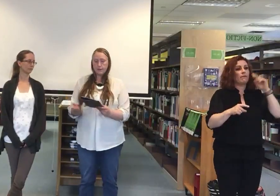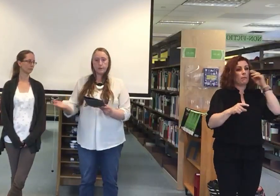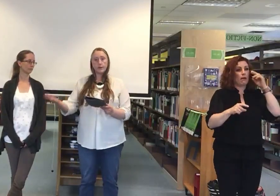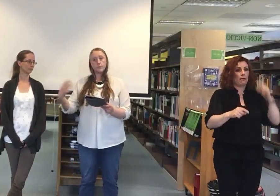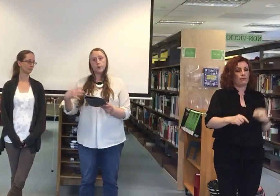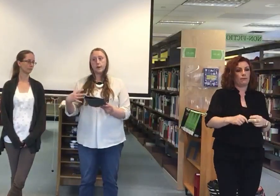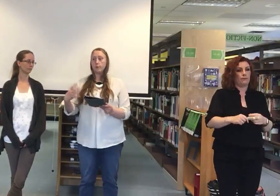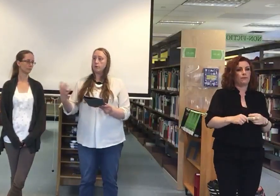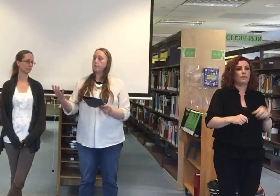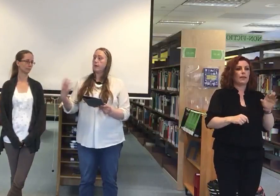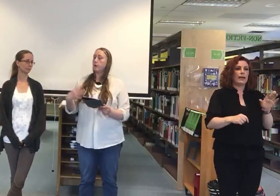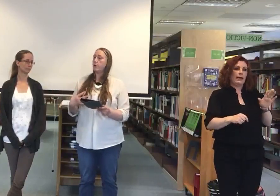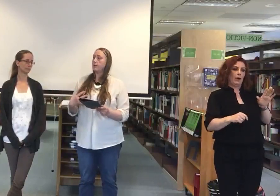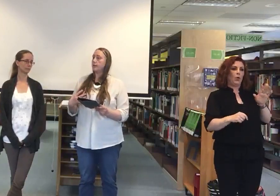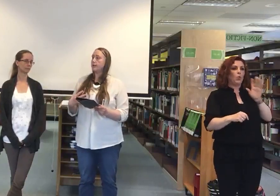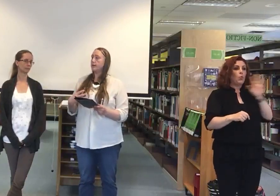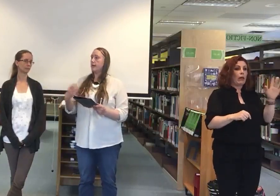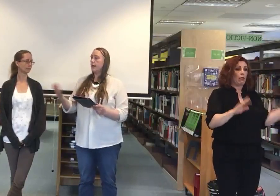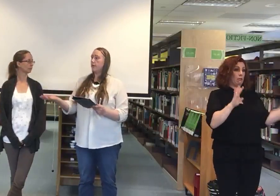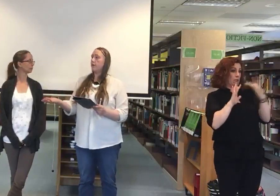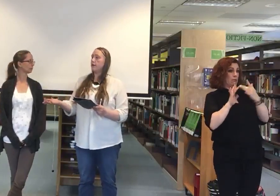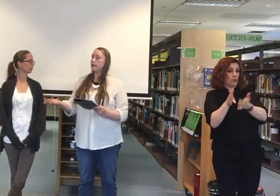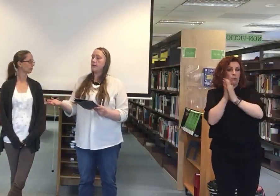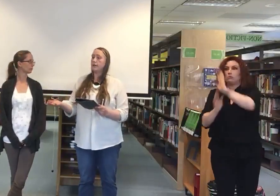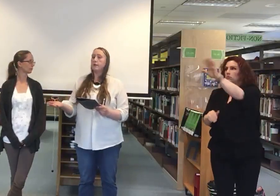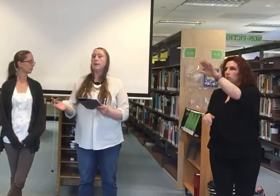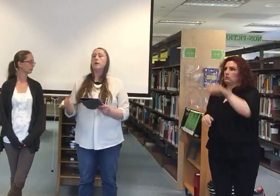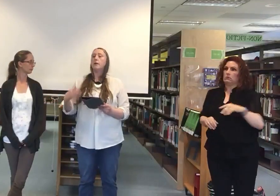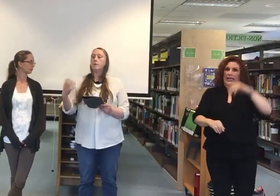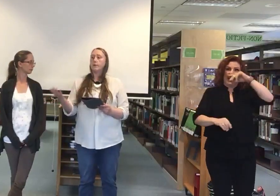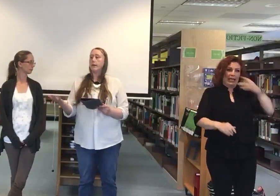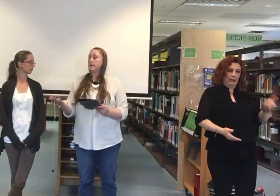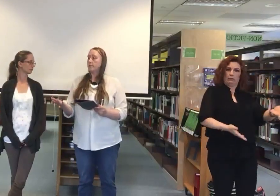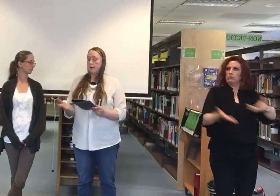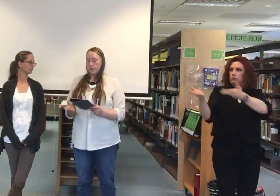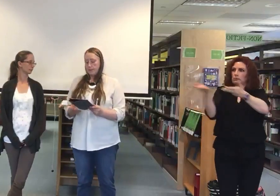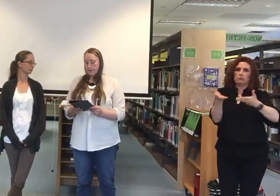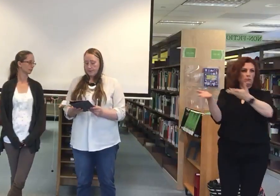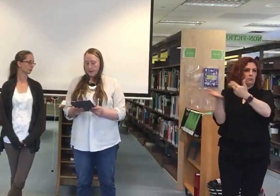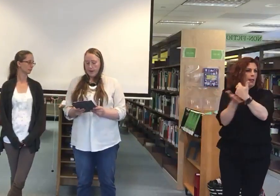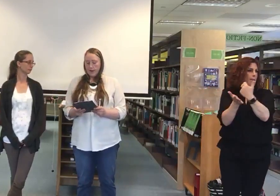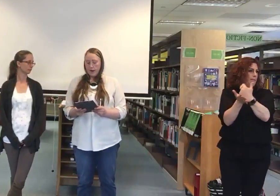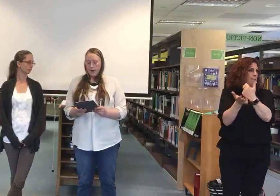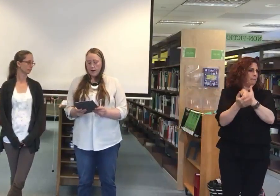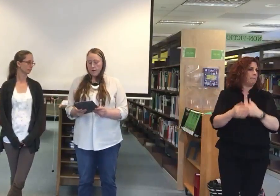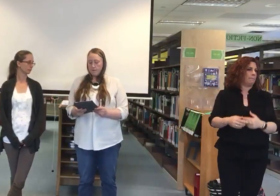deafblindness. So that's where they will make a request to us and say, hey, we've got this kid, we would like some help.